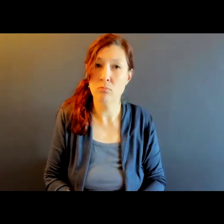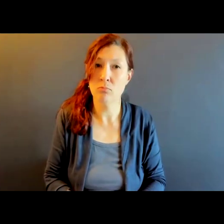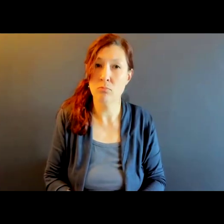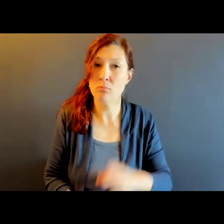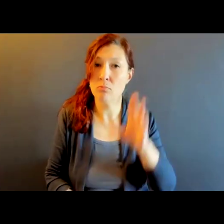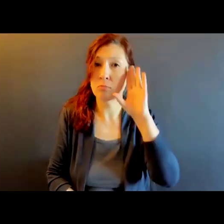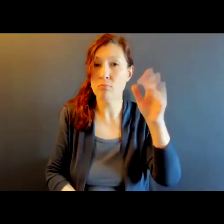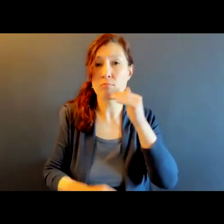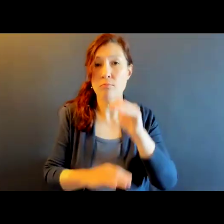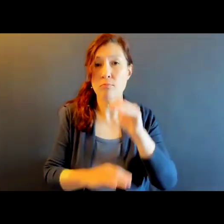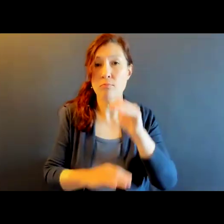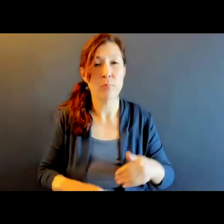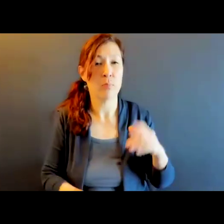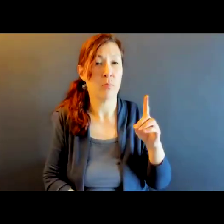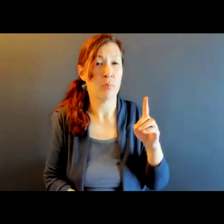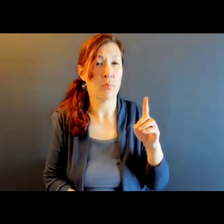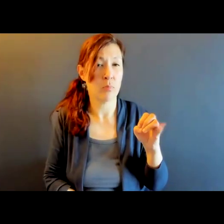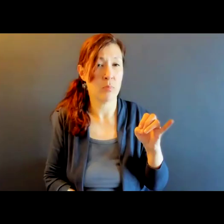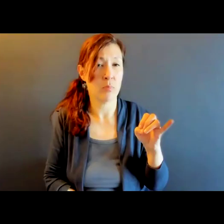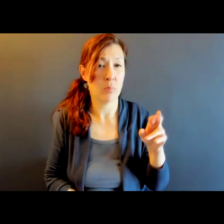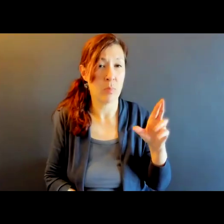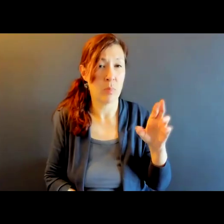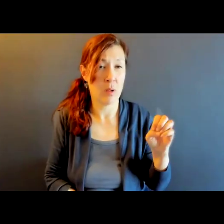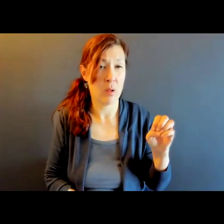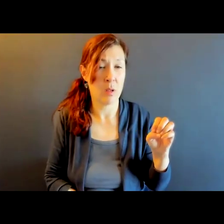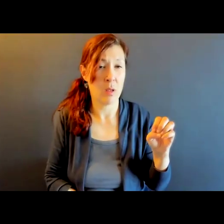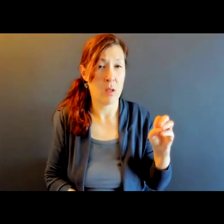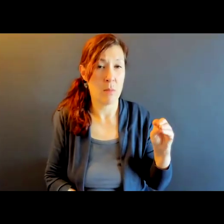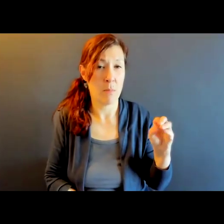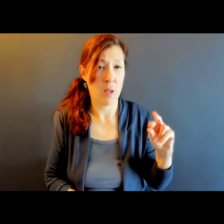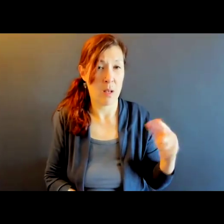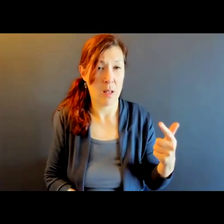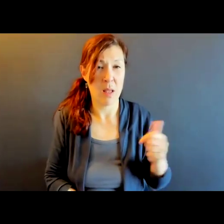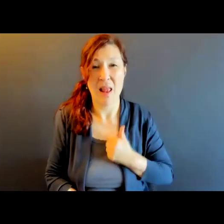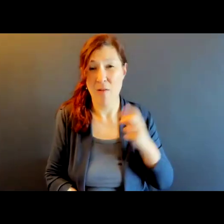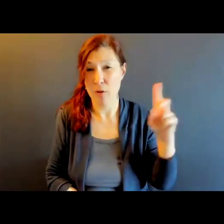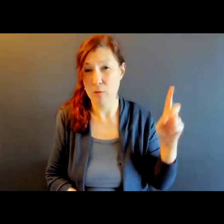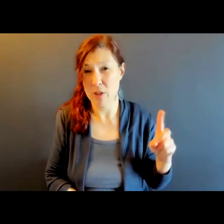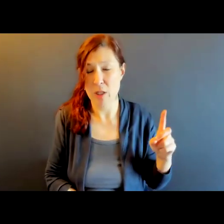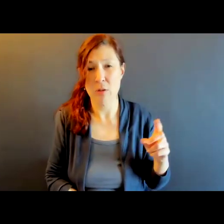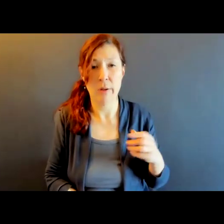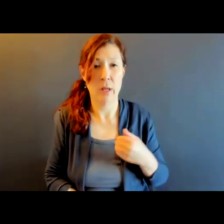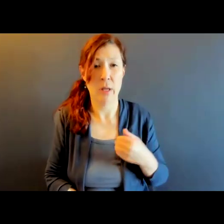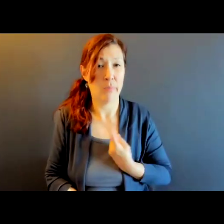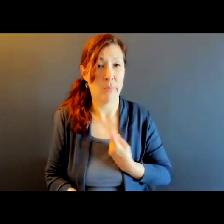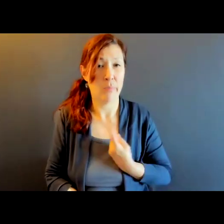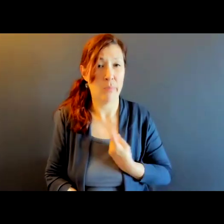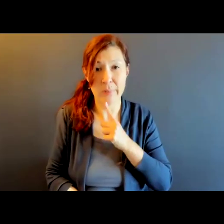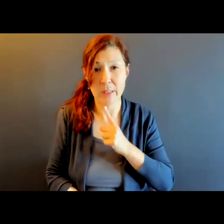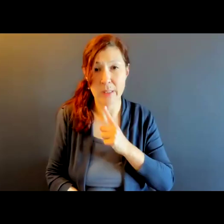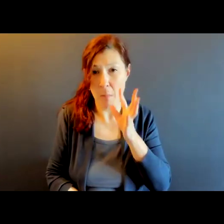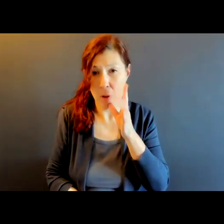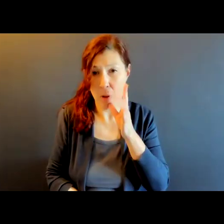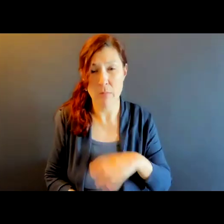Good evening. My name is Deirdre Manning. I'm a resident of Dorchester, a single parent, a public